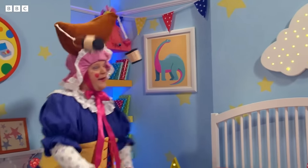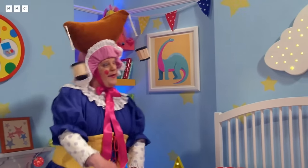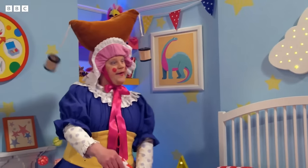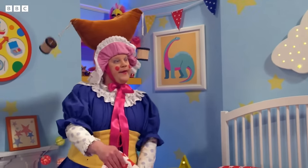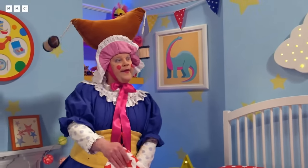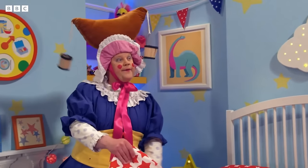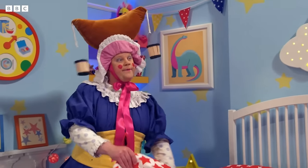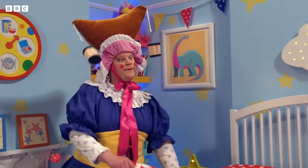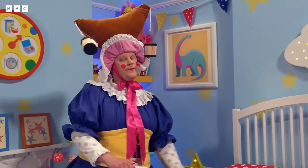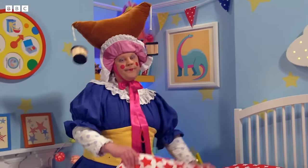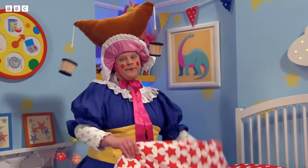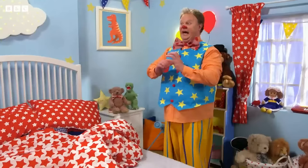Hem.